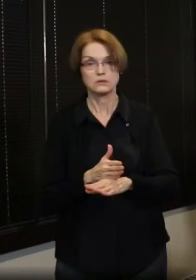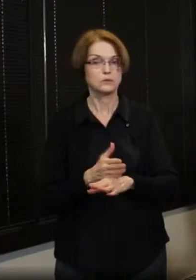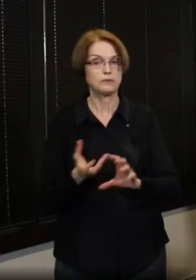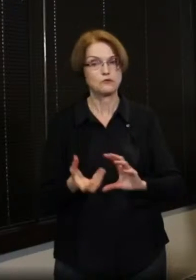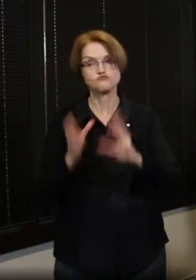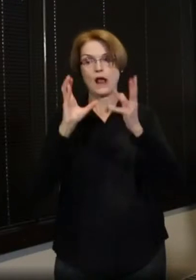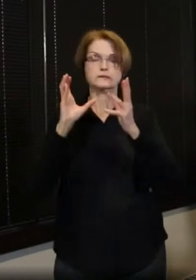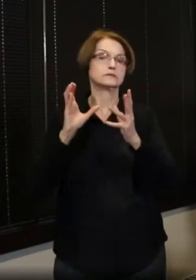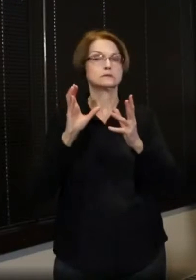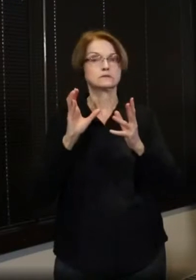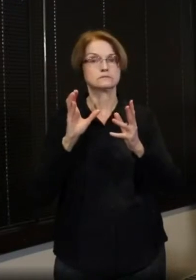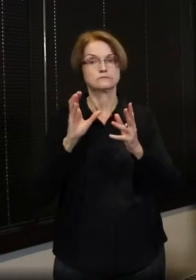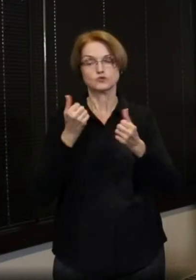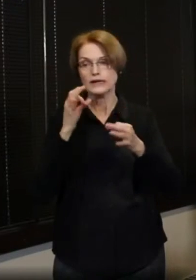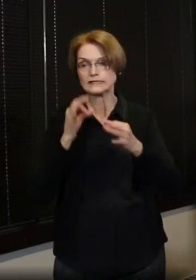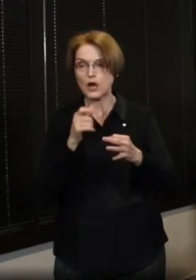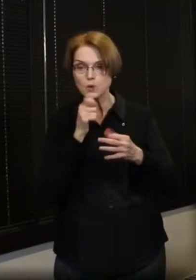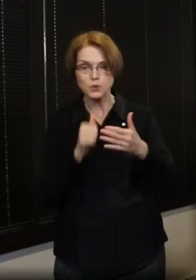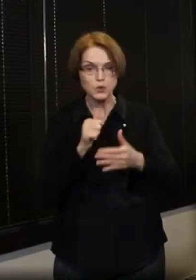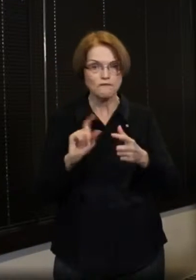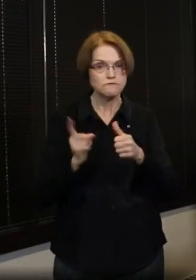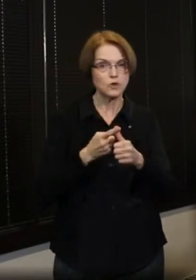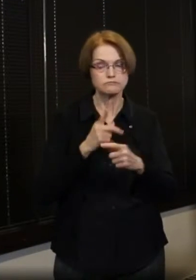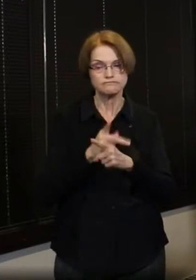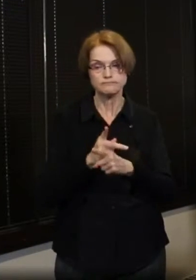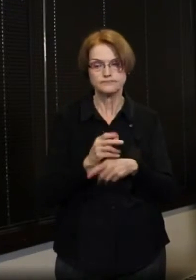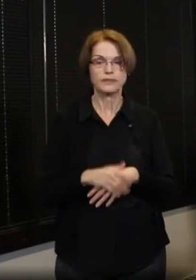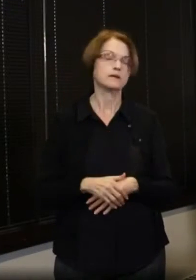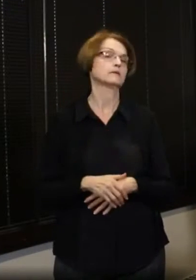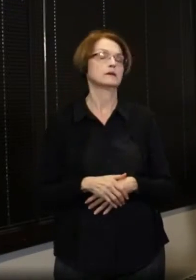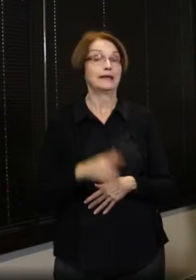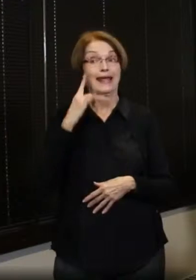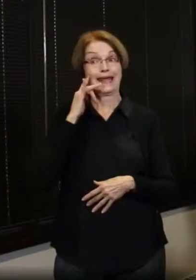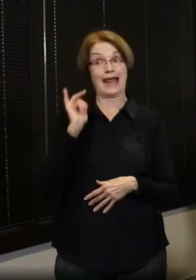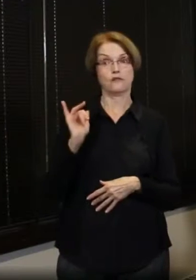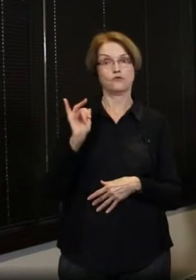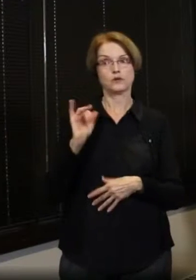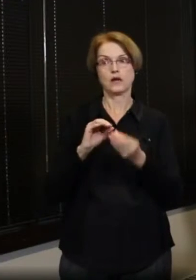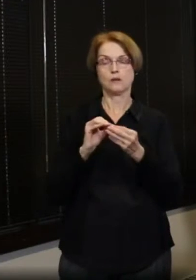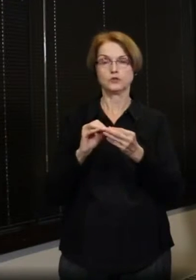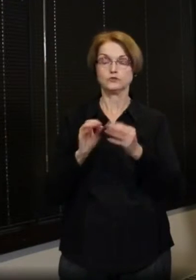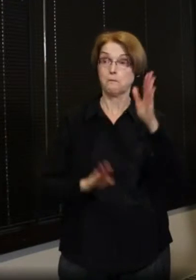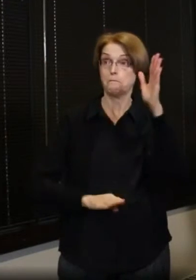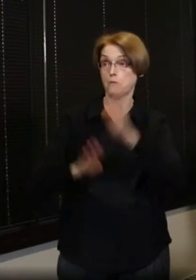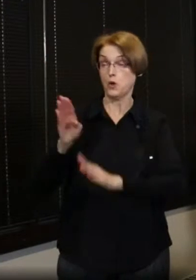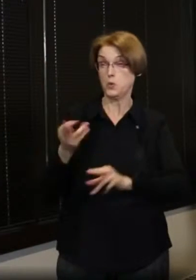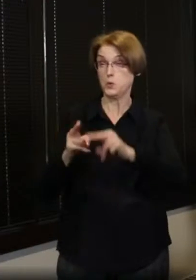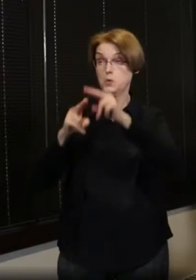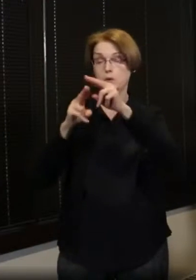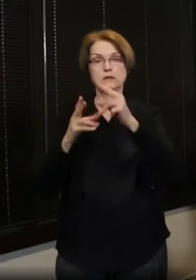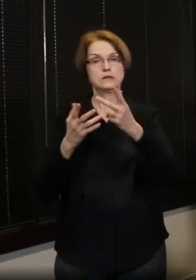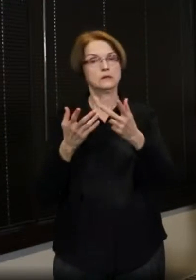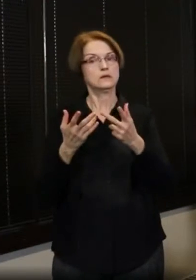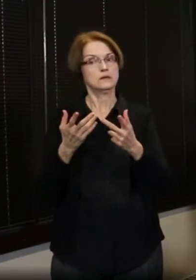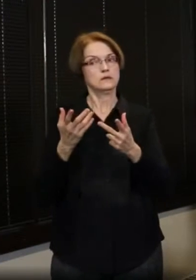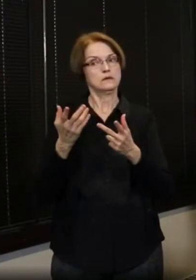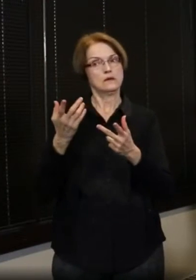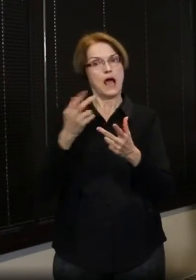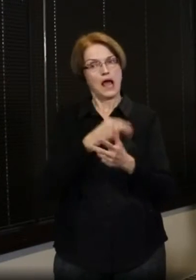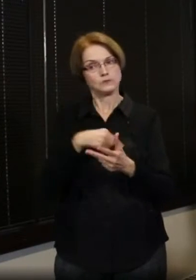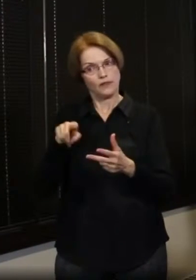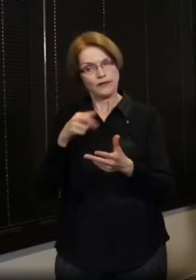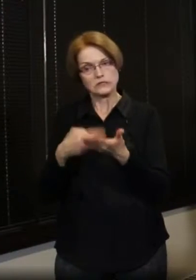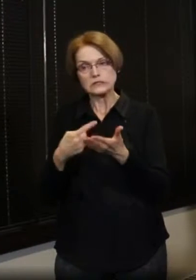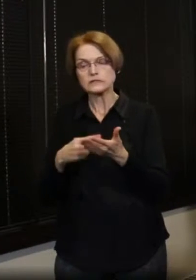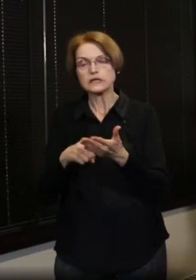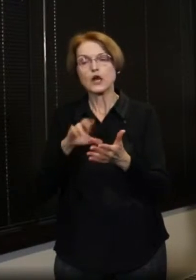mode. We are seeing spiraling numbers in California and hearing discussions there of crisis care protocols. Mm-hmm. How